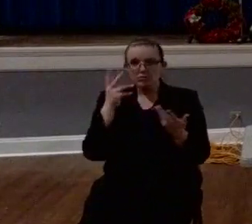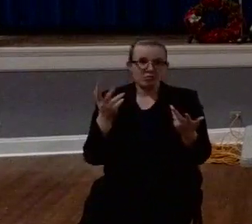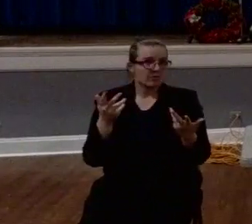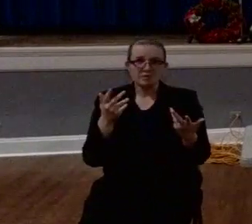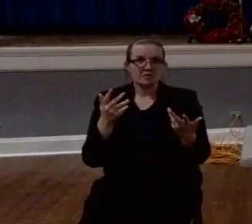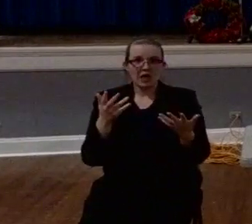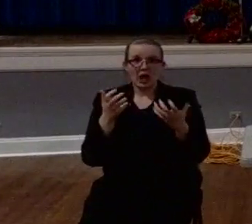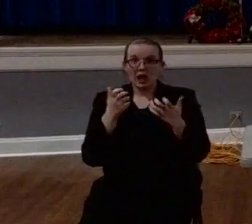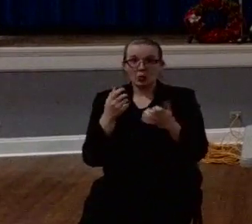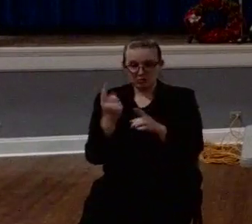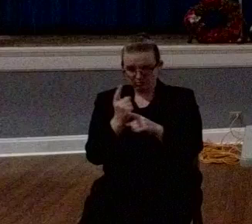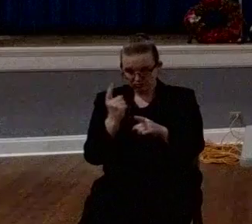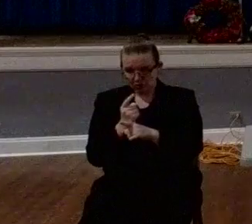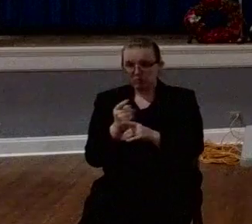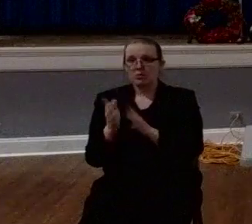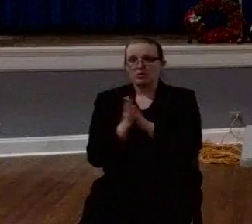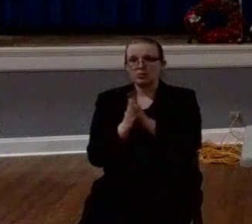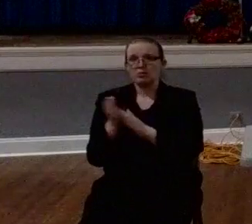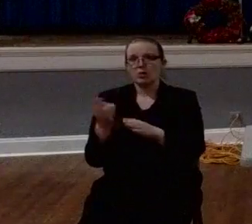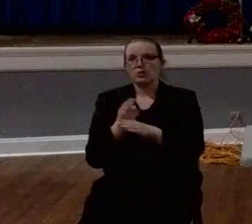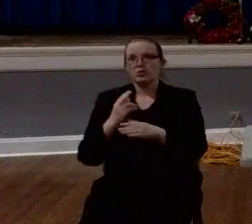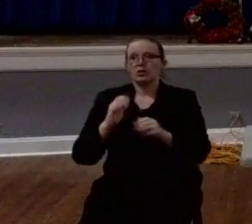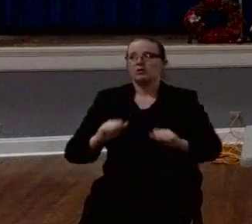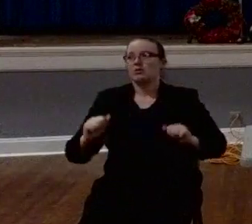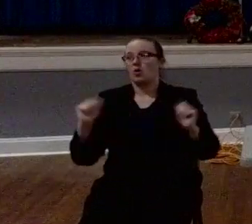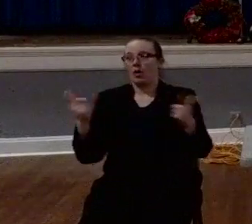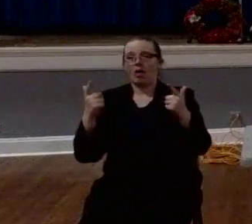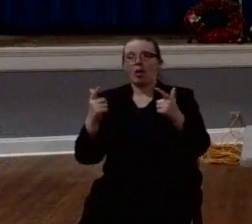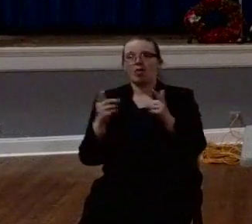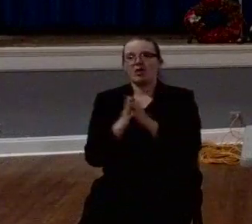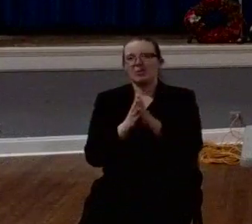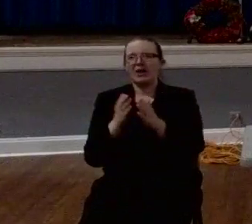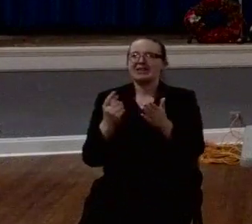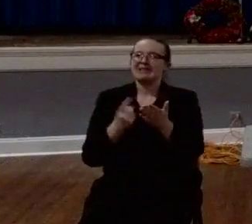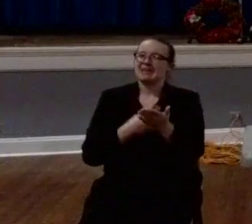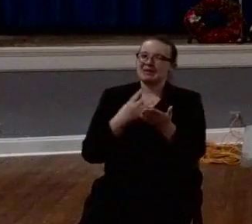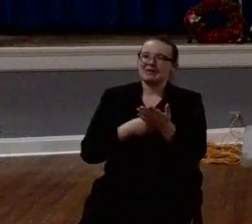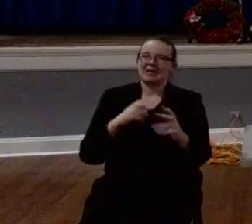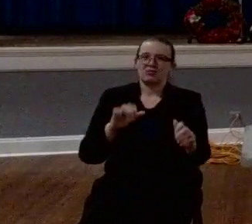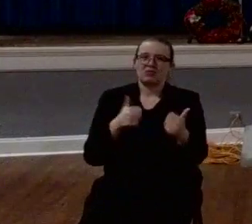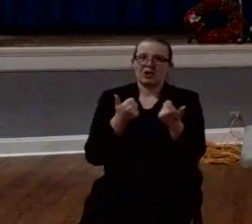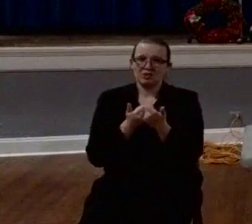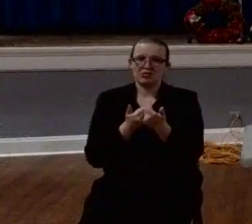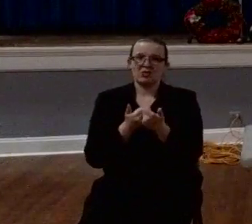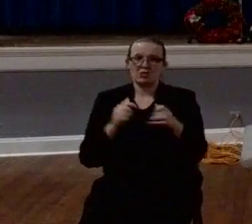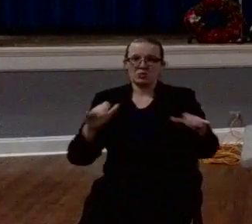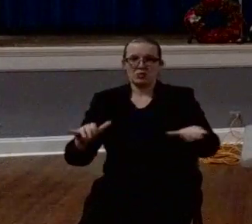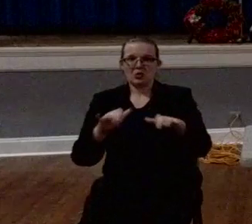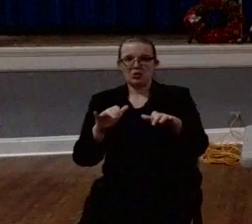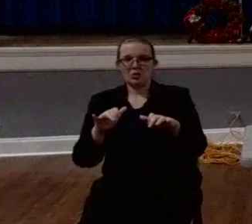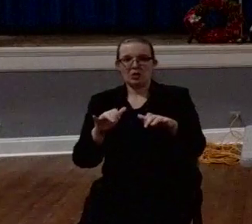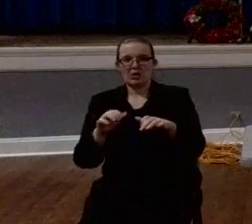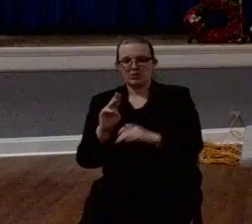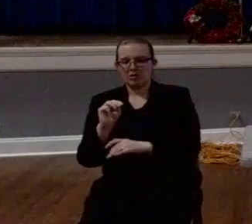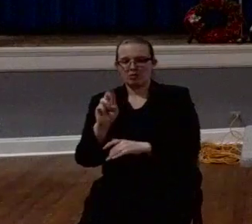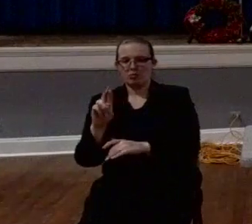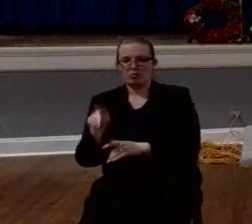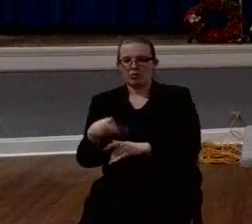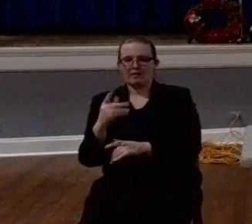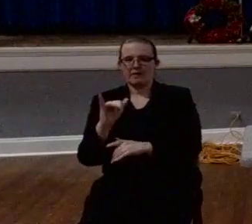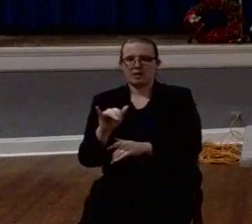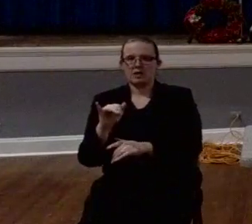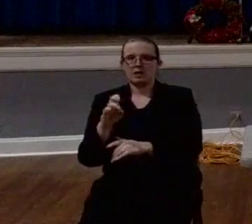yes, we want appropriate park use really in all of our parks, and that's hard to achieve sometimes. And you made some good points about Hugh Murphy, I think, at the first meeting. And